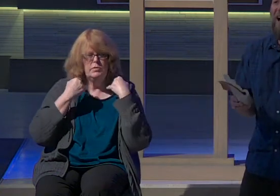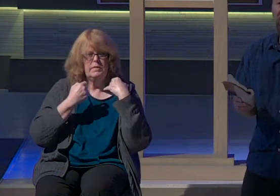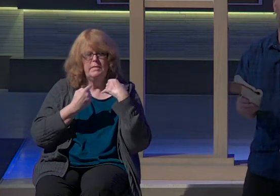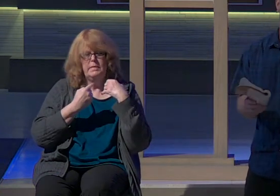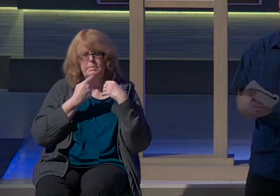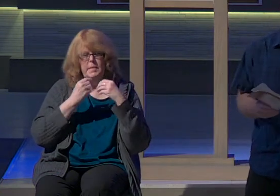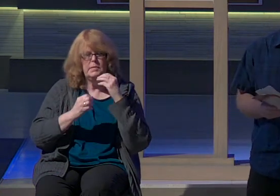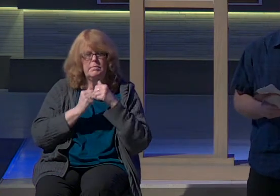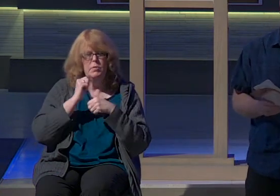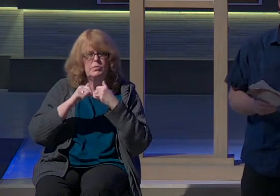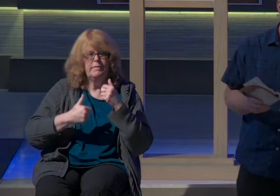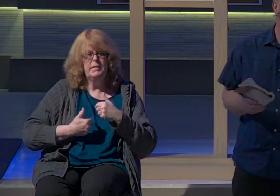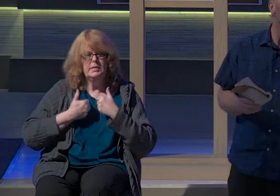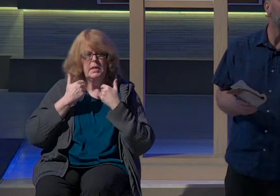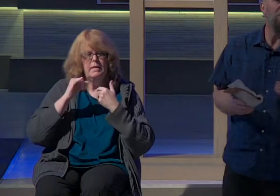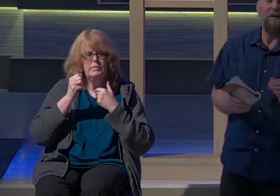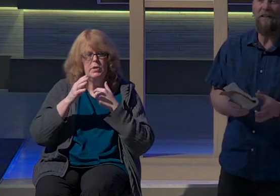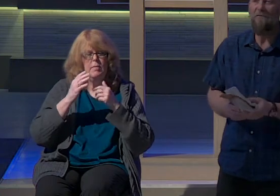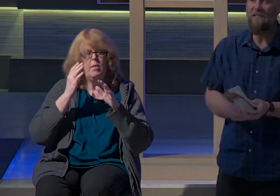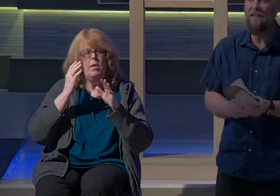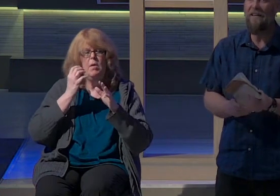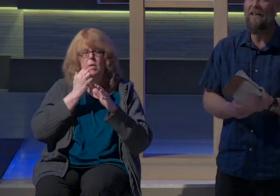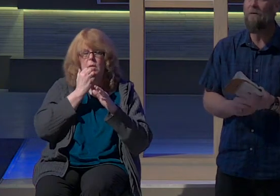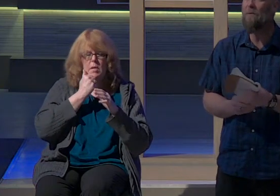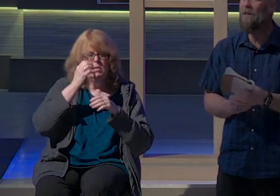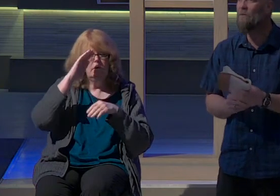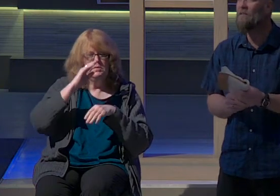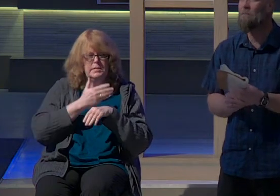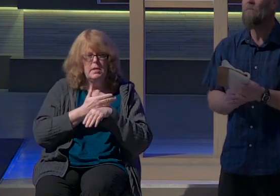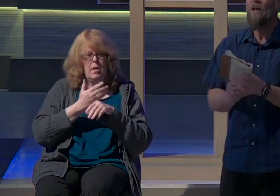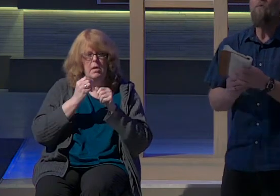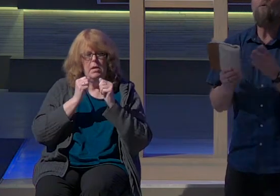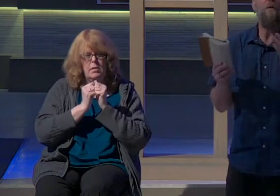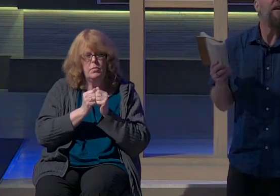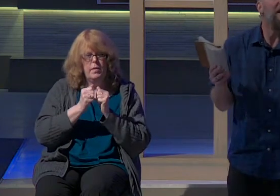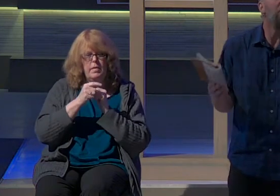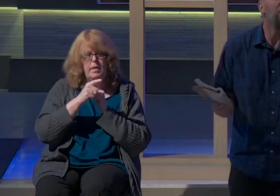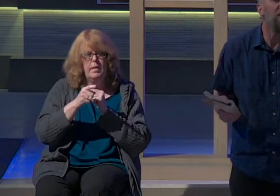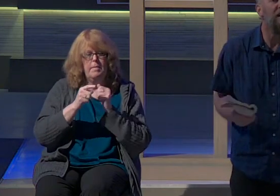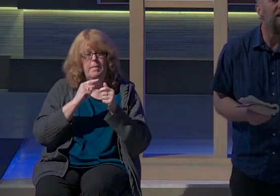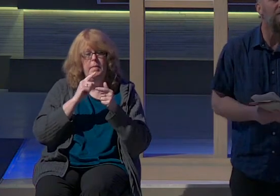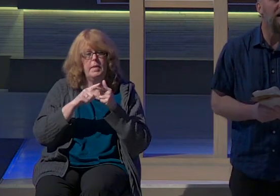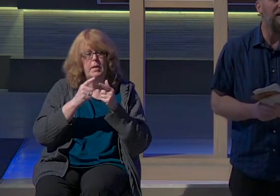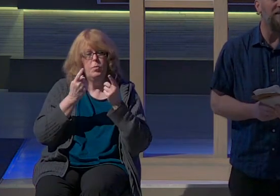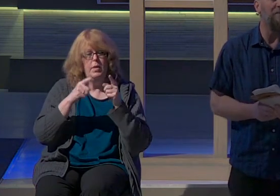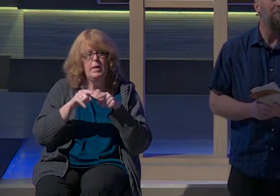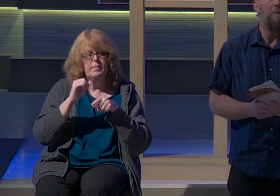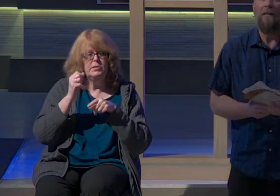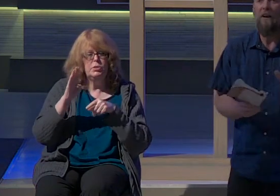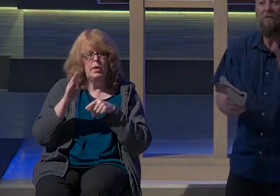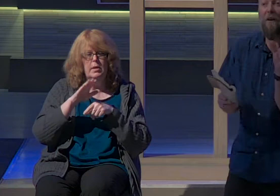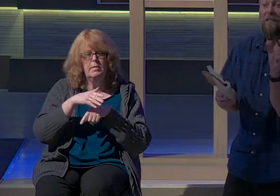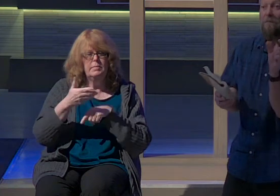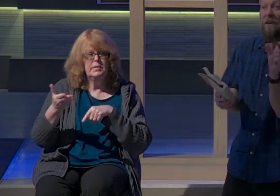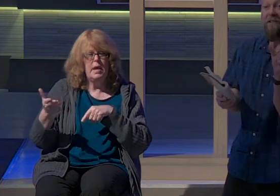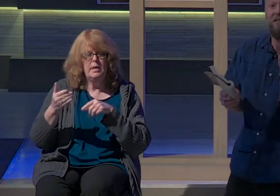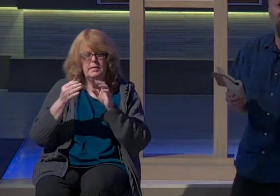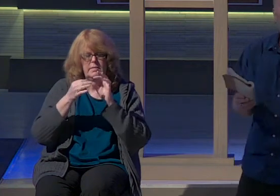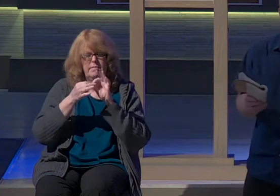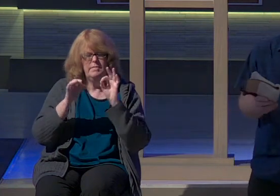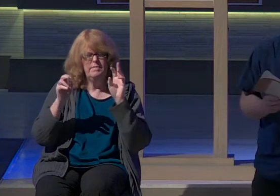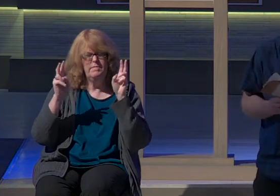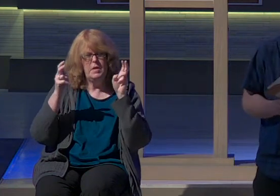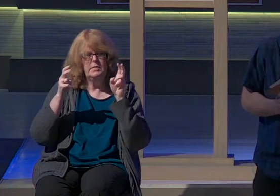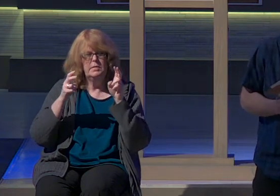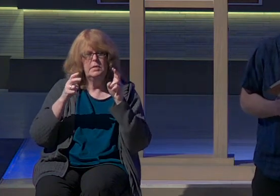like a highlight to Jacob, seeing his beloved son again and being with him. Well, what happens when Jacob dies? That phrase appears,